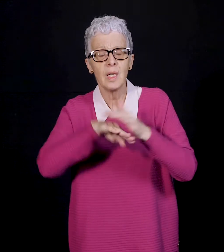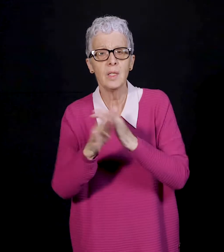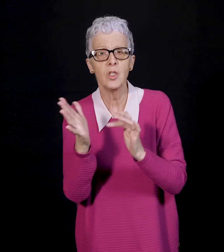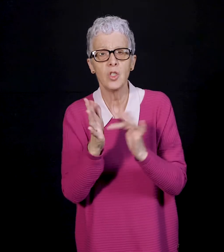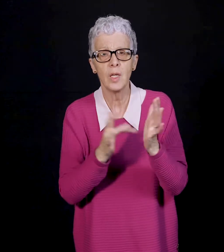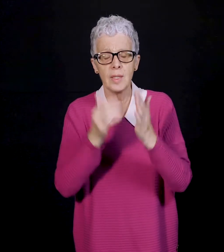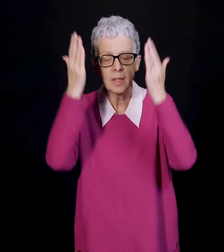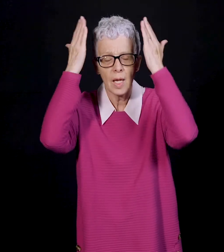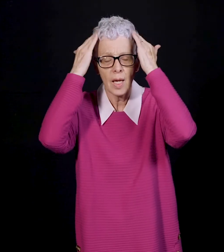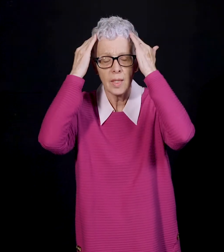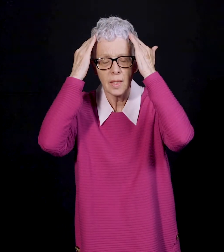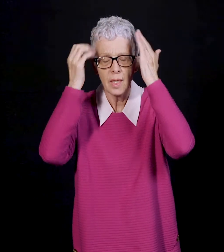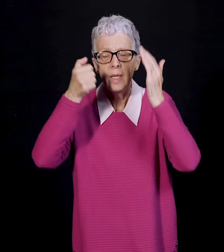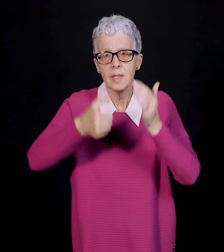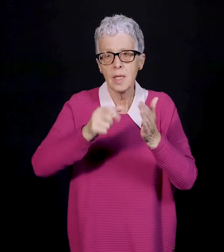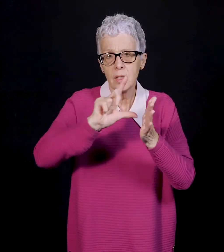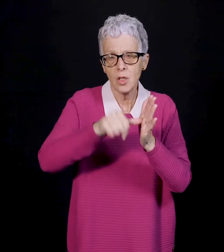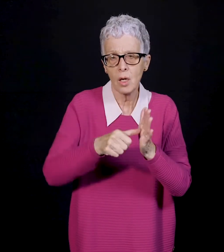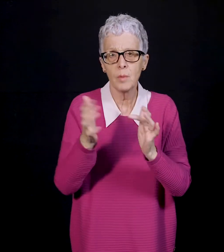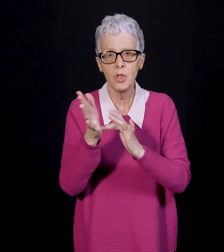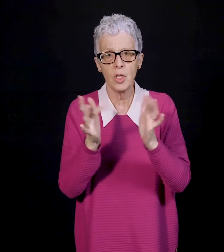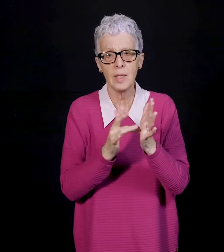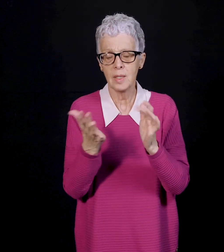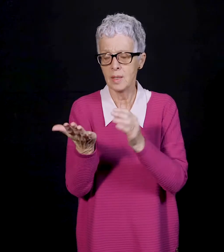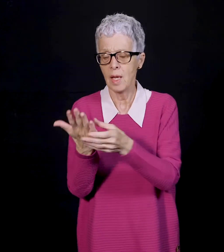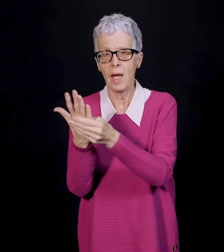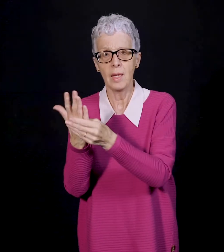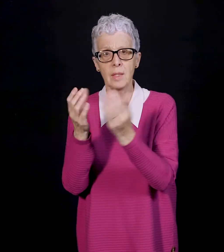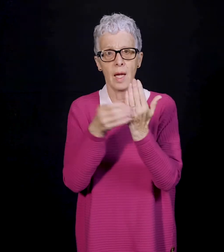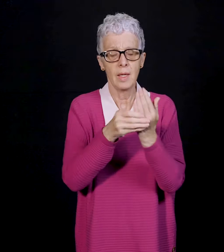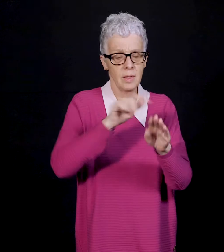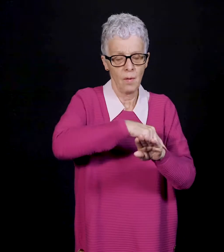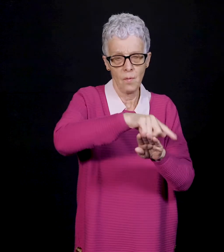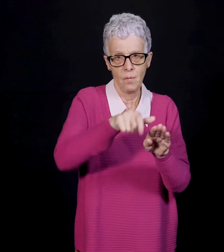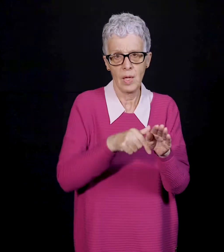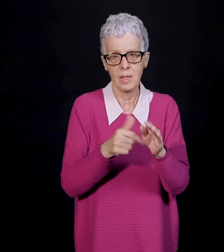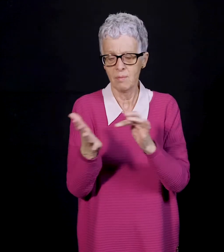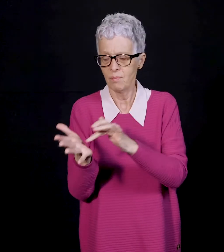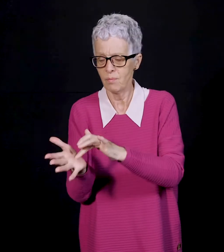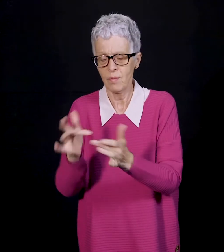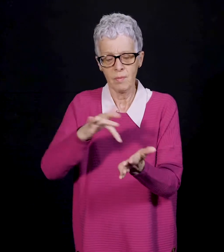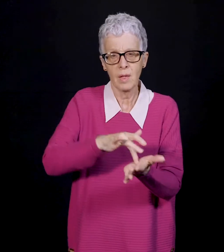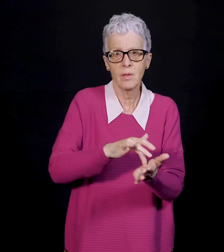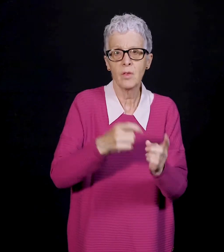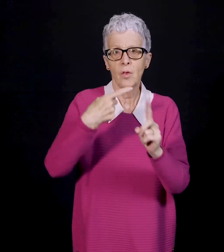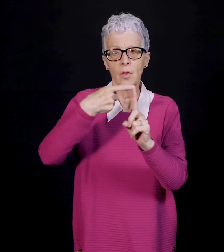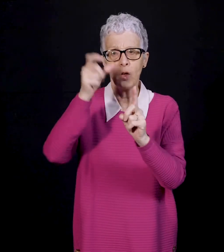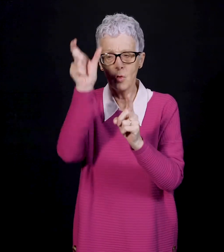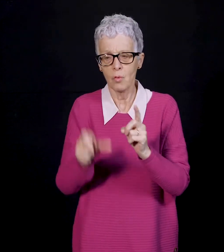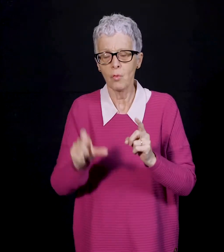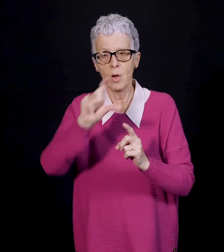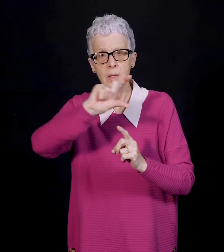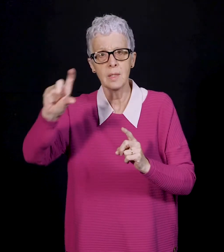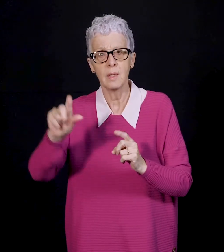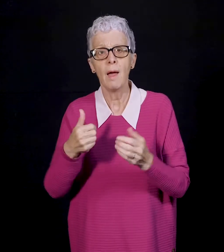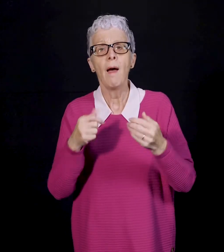time, Jesus' hands and feet were nailed to the cross. And of course, the seventh time, after Jesus had died, they stuck the spear